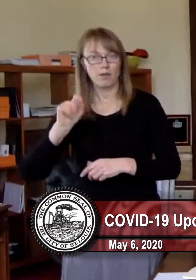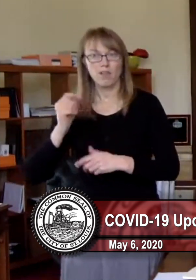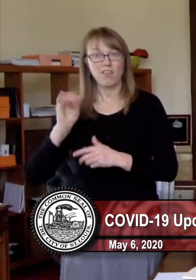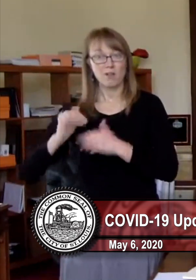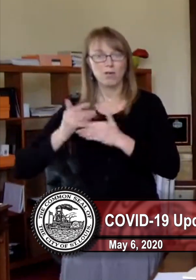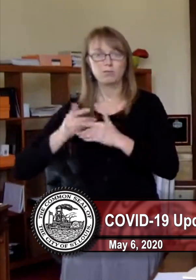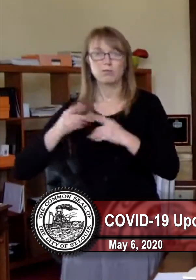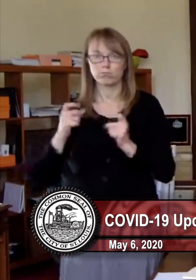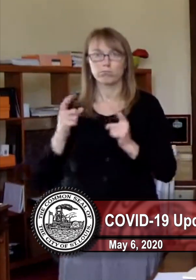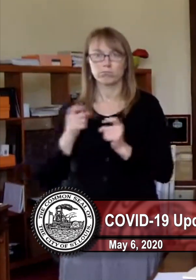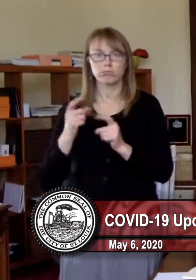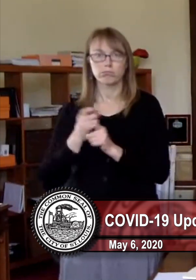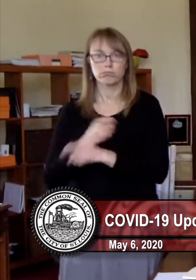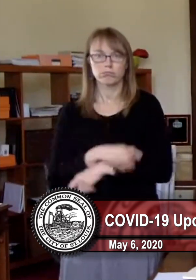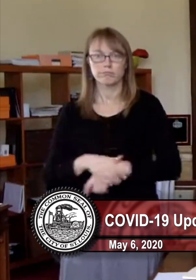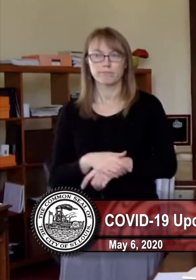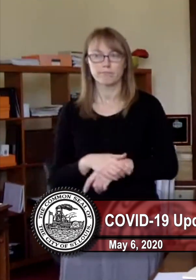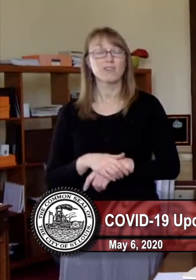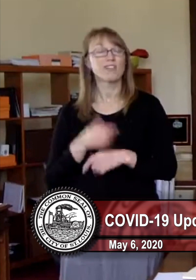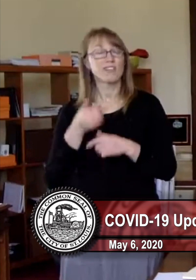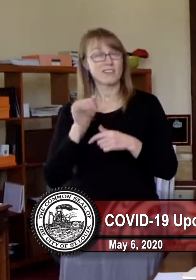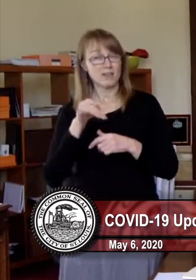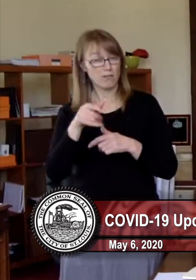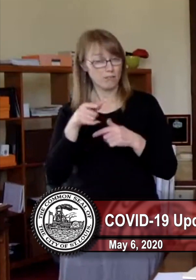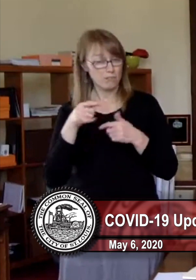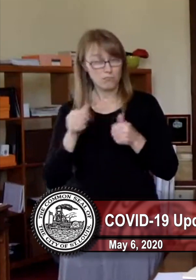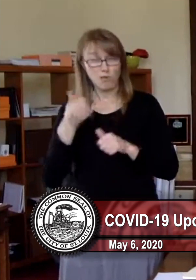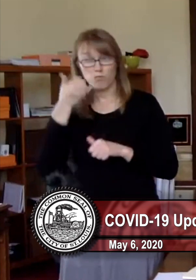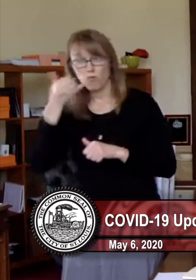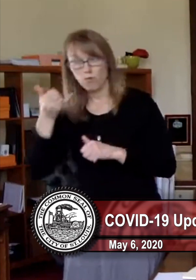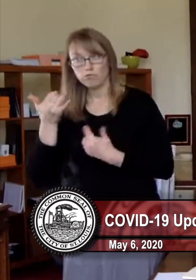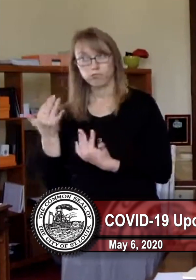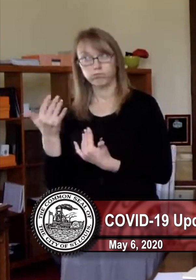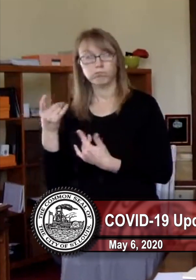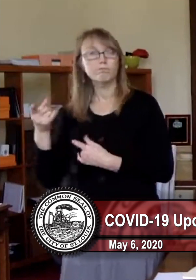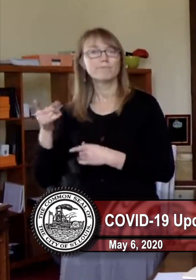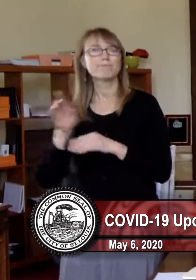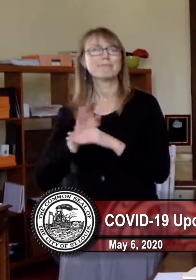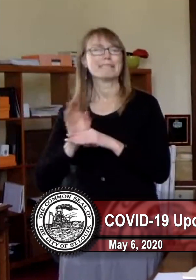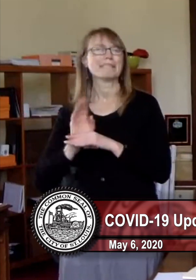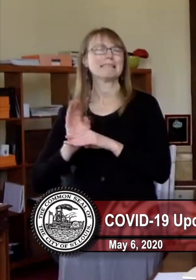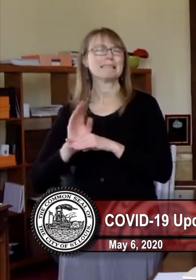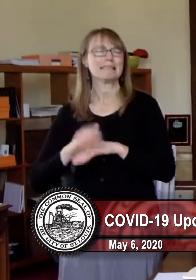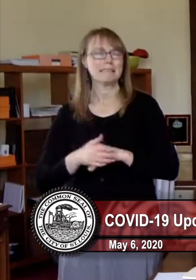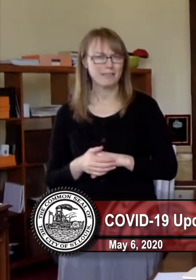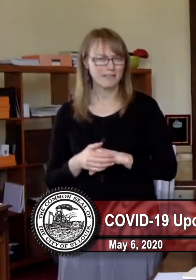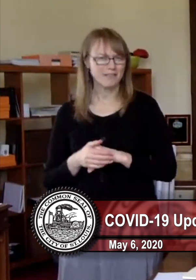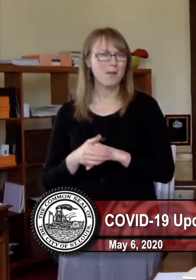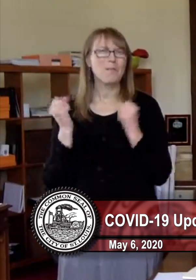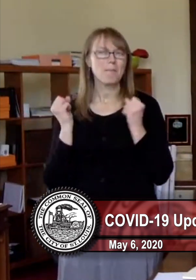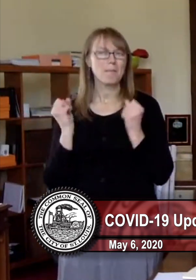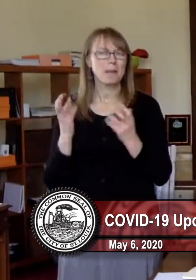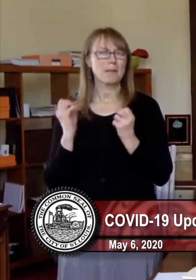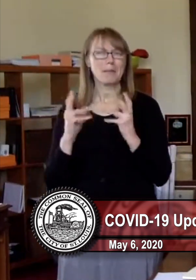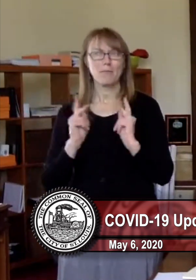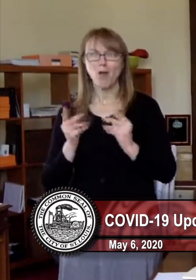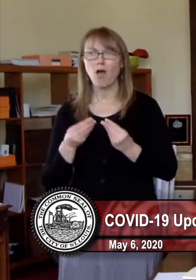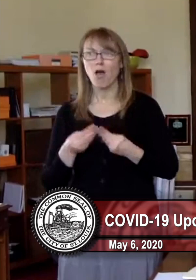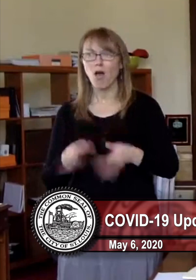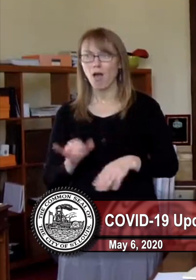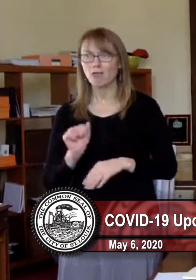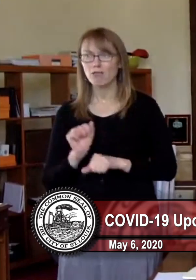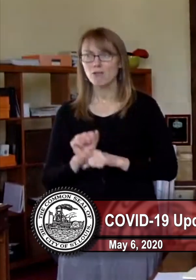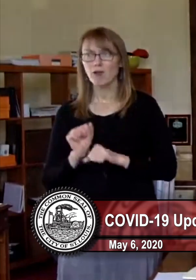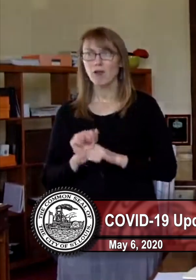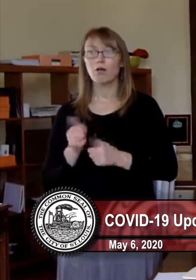busy because thousands and thousands of people are filing for unemployment because thousands and thousands of people have lost their jobs